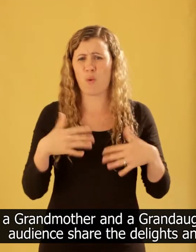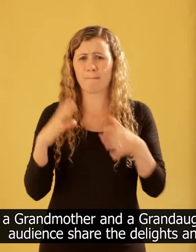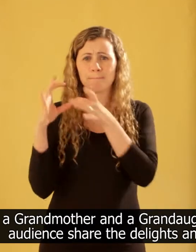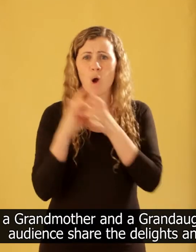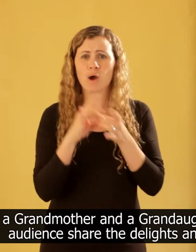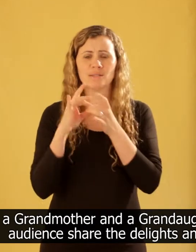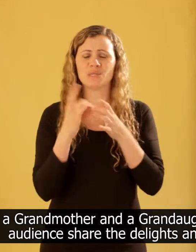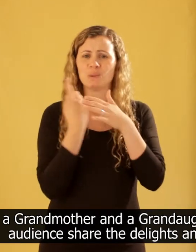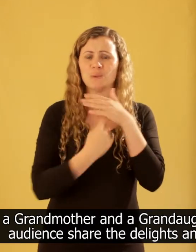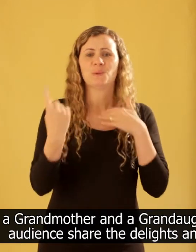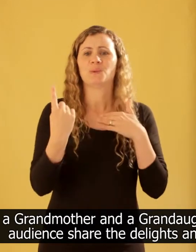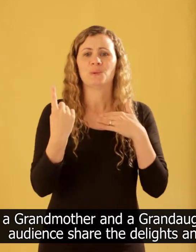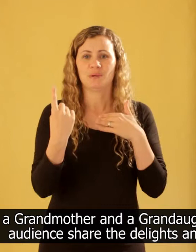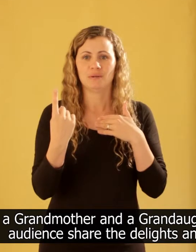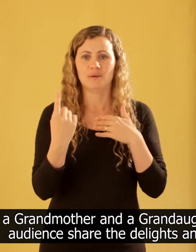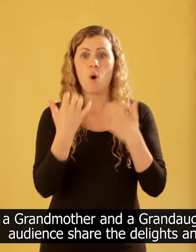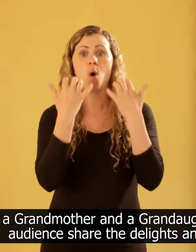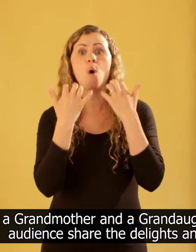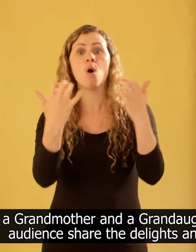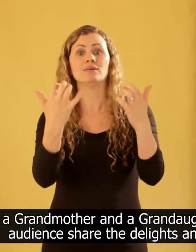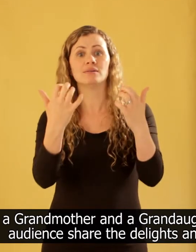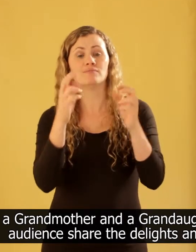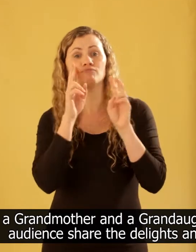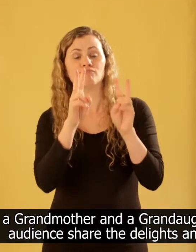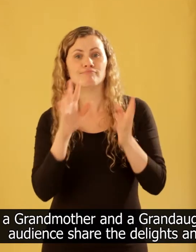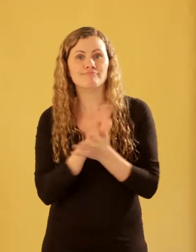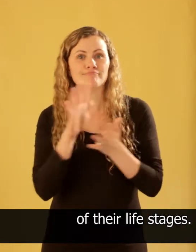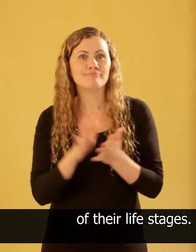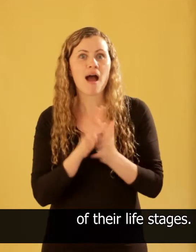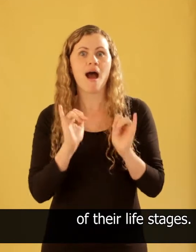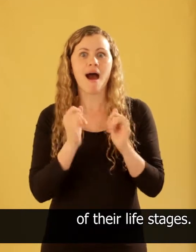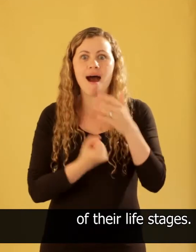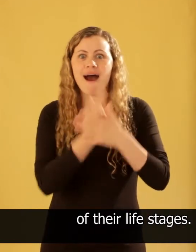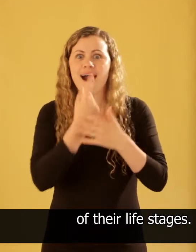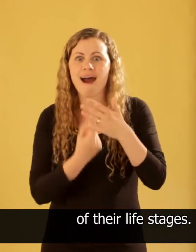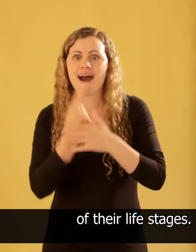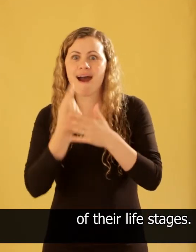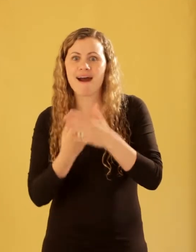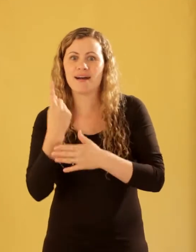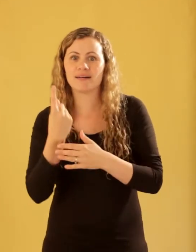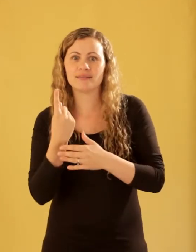granddaughter as the audience share the delights and surprises of their life stages.